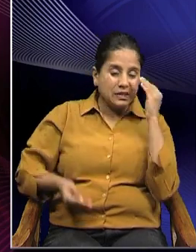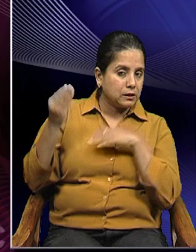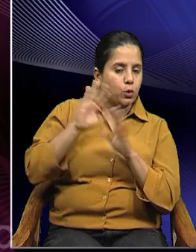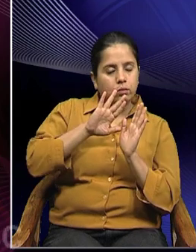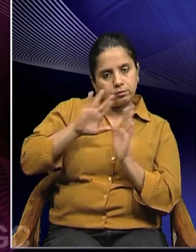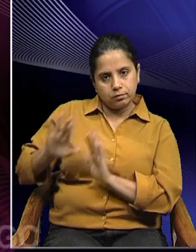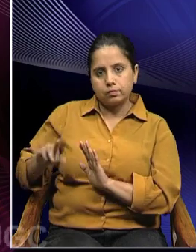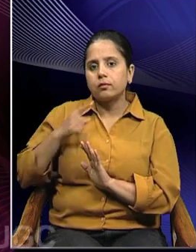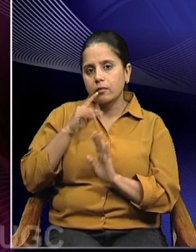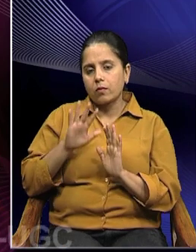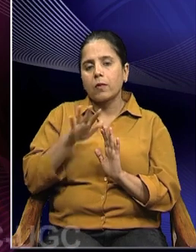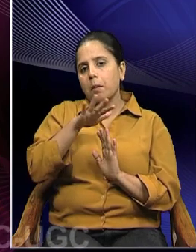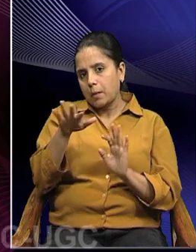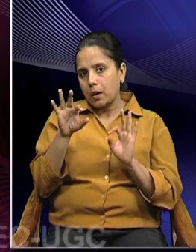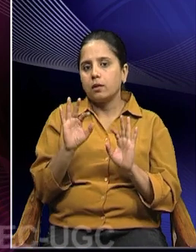leave